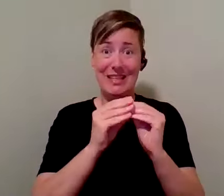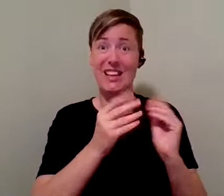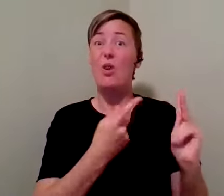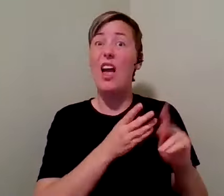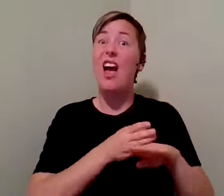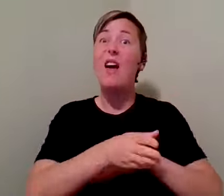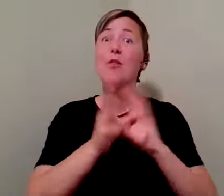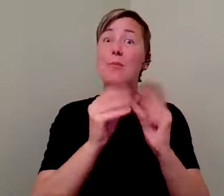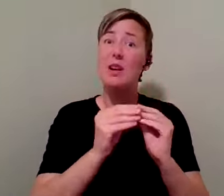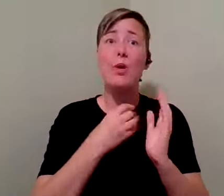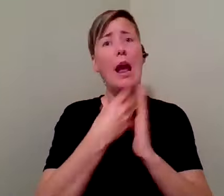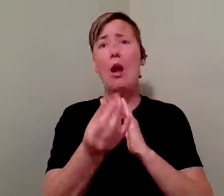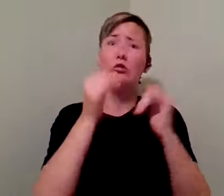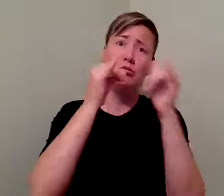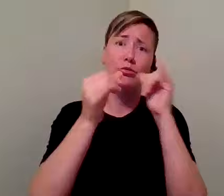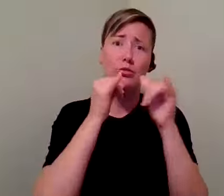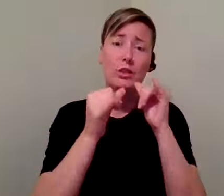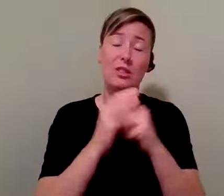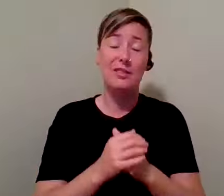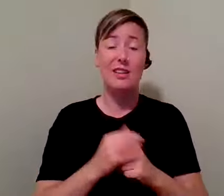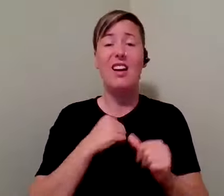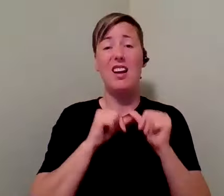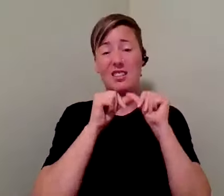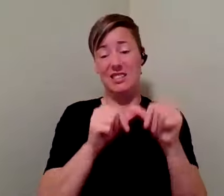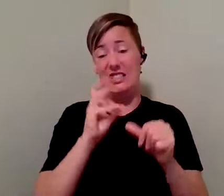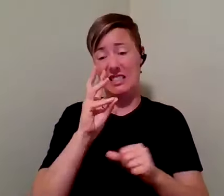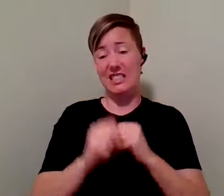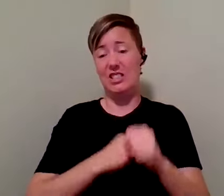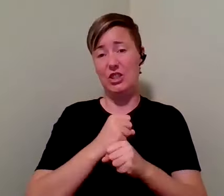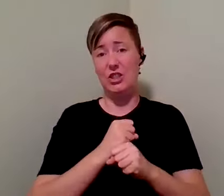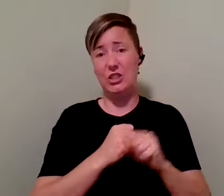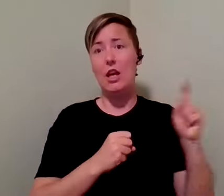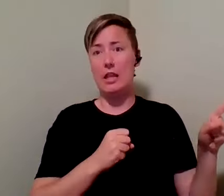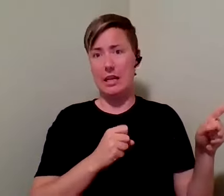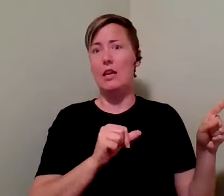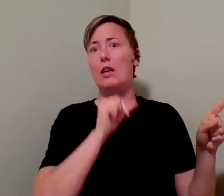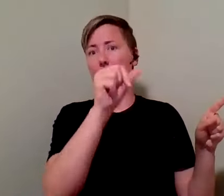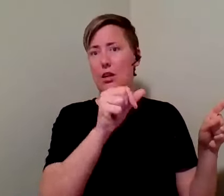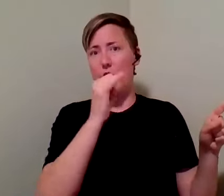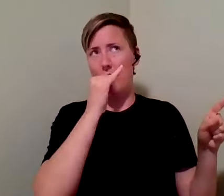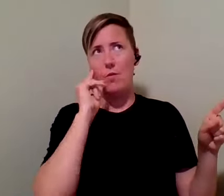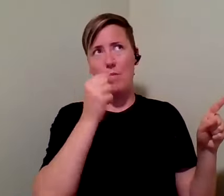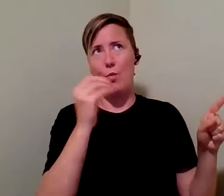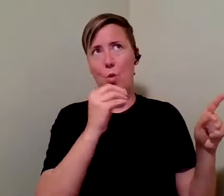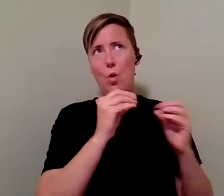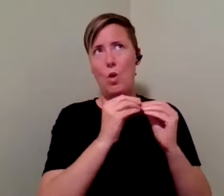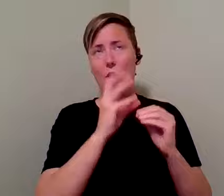I continued to drink for another 6 years. He drank for another 16 years, I think. We're both sober now. And